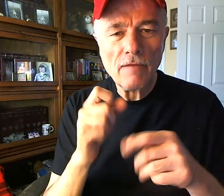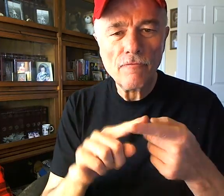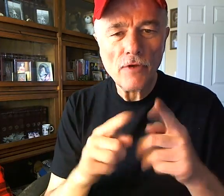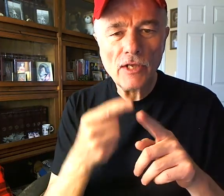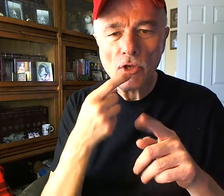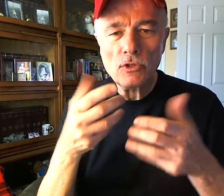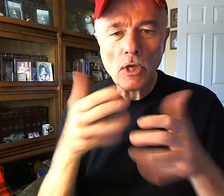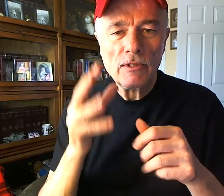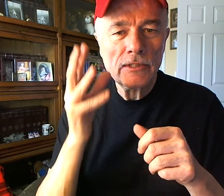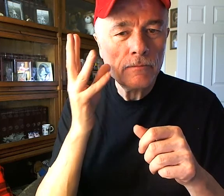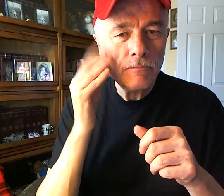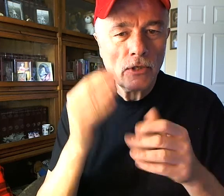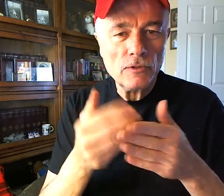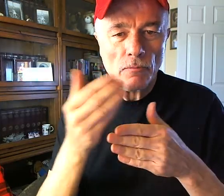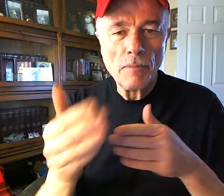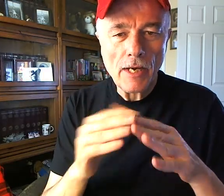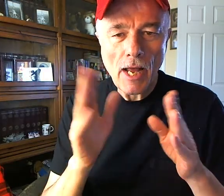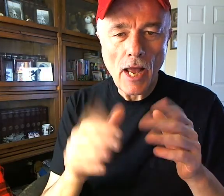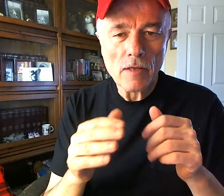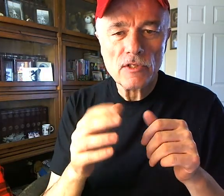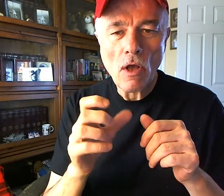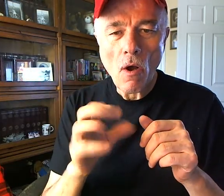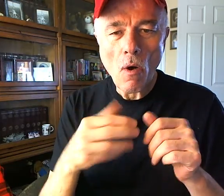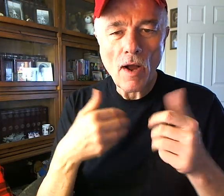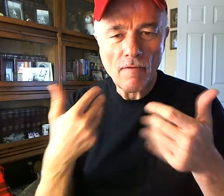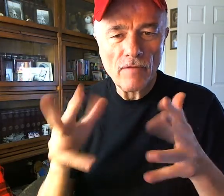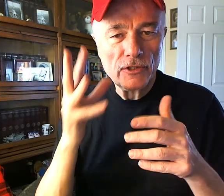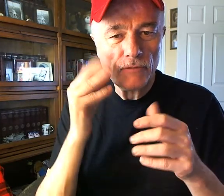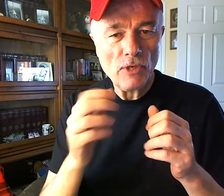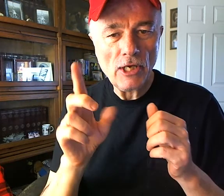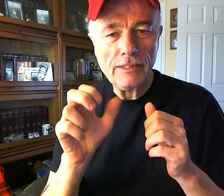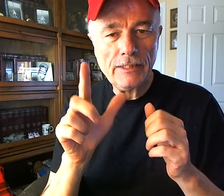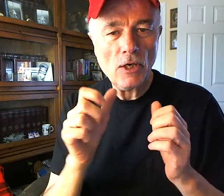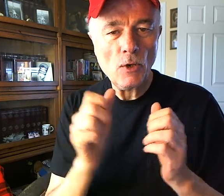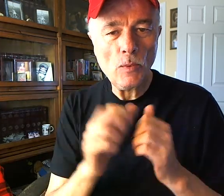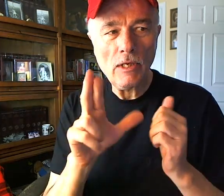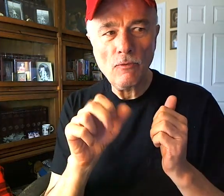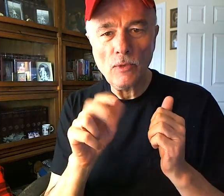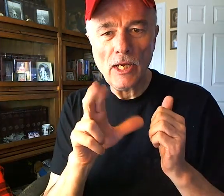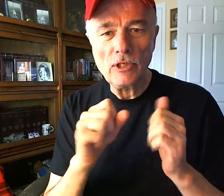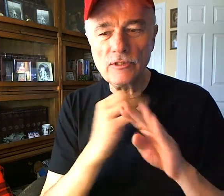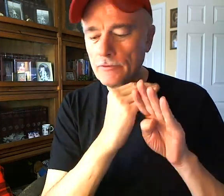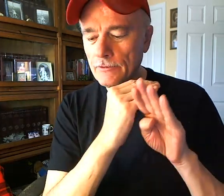vintage, modern, elegant.